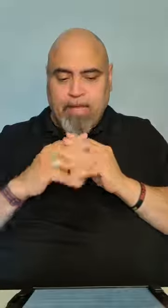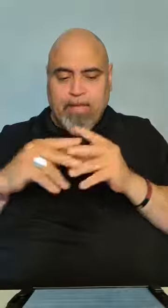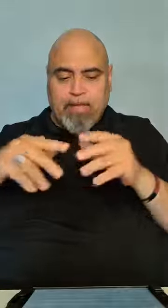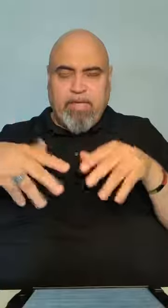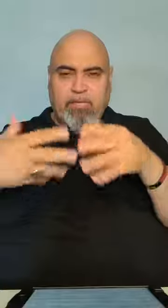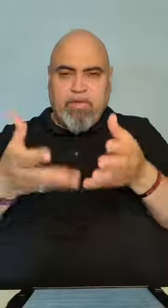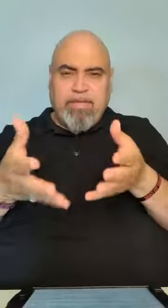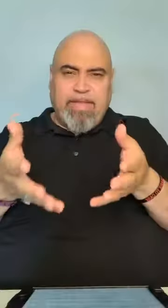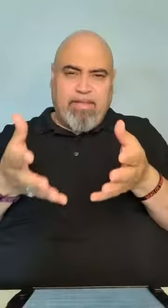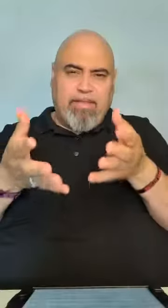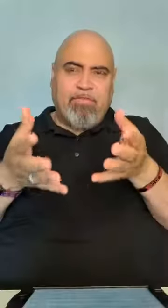See, it's verses like this,